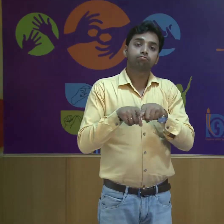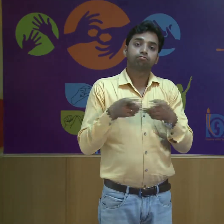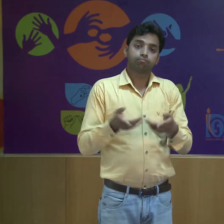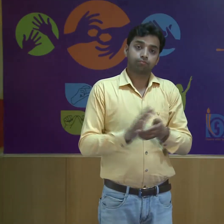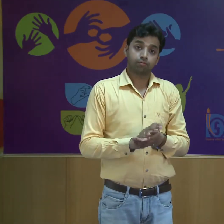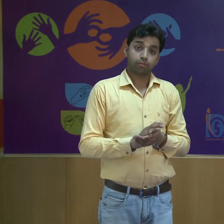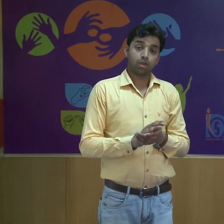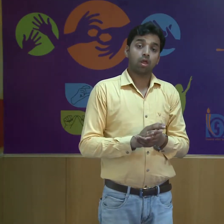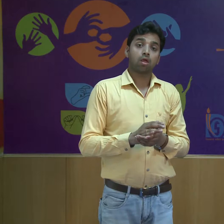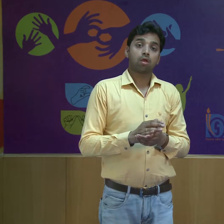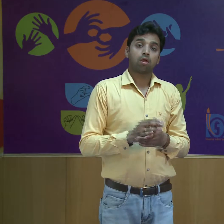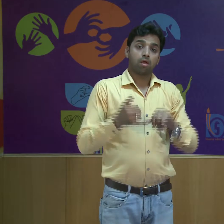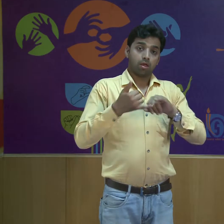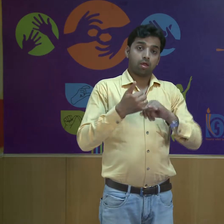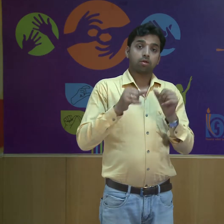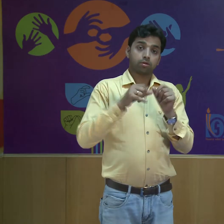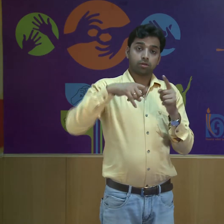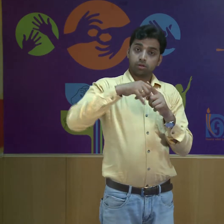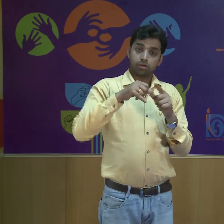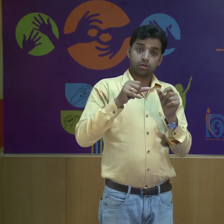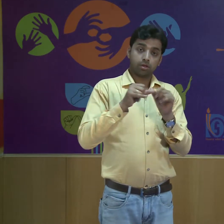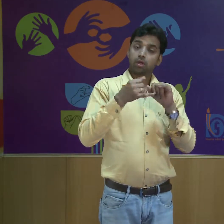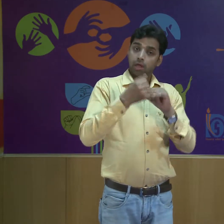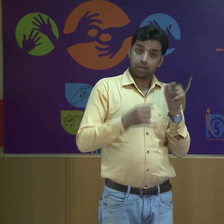example, the Sakas,